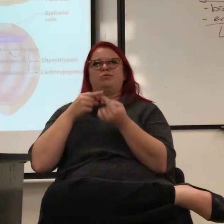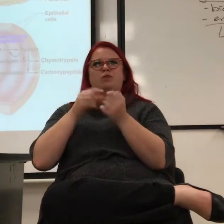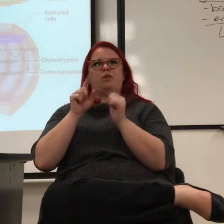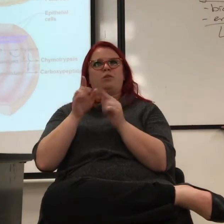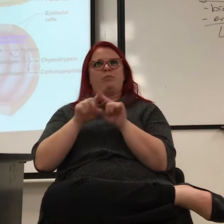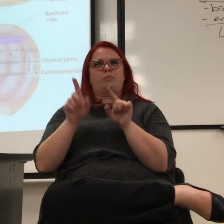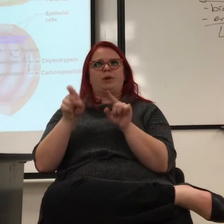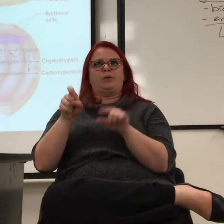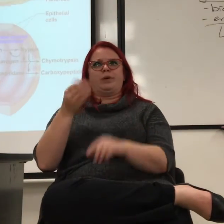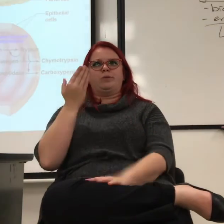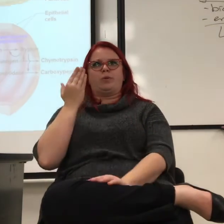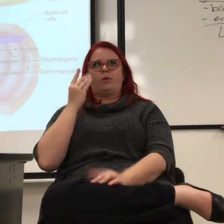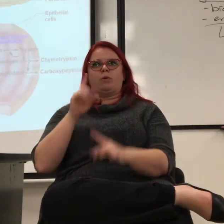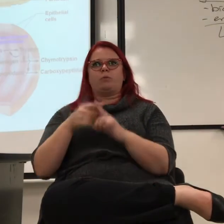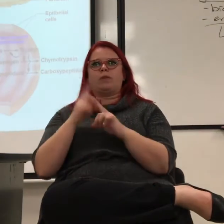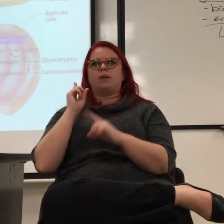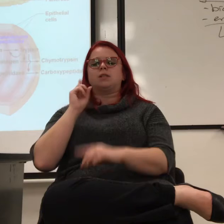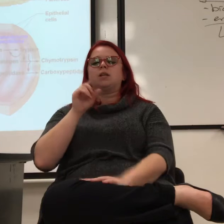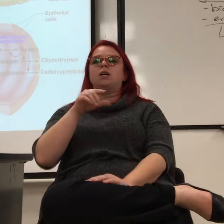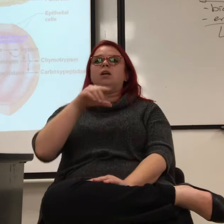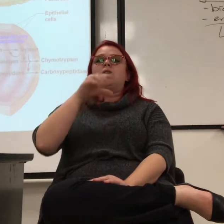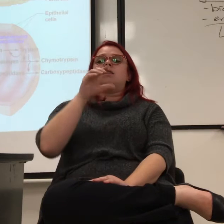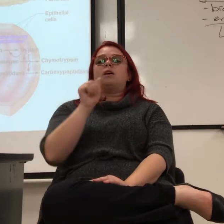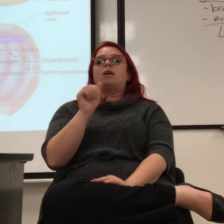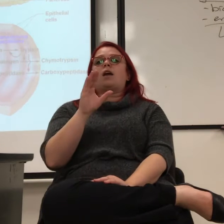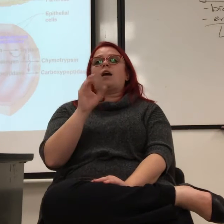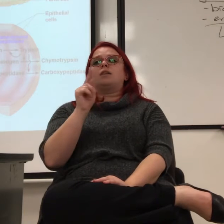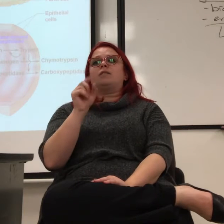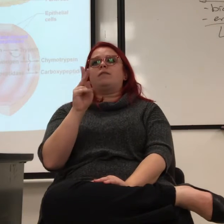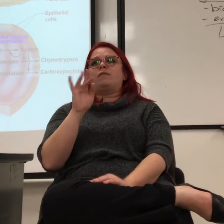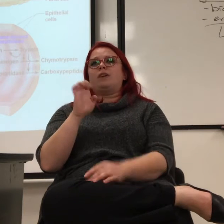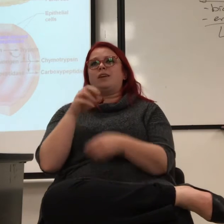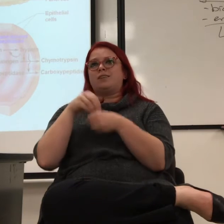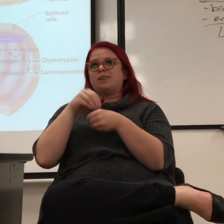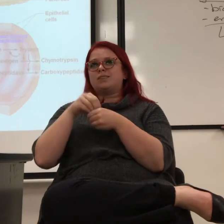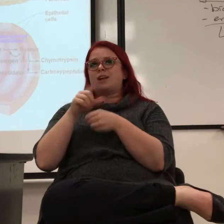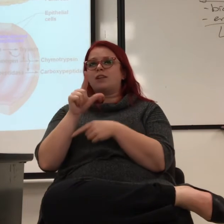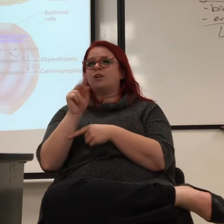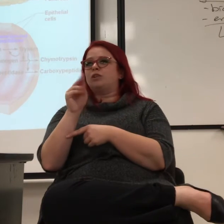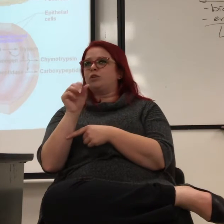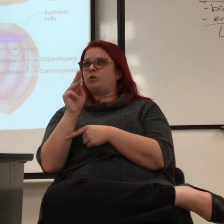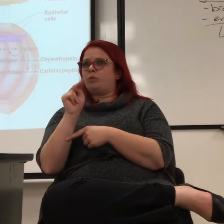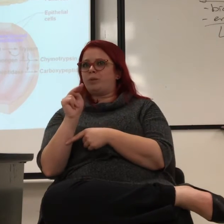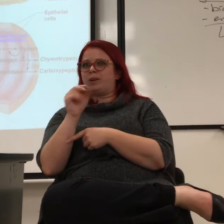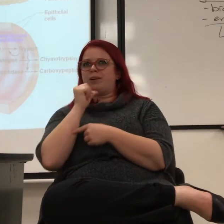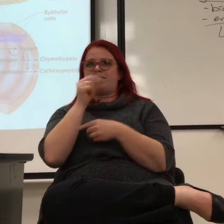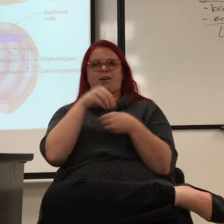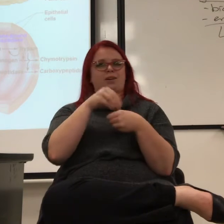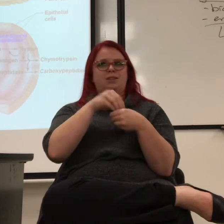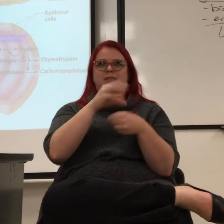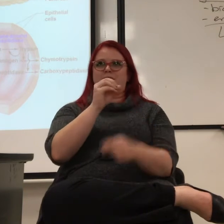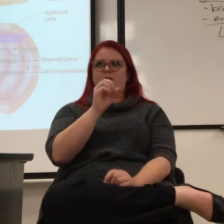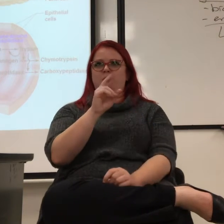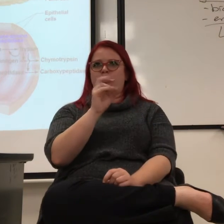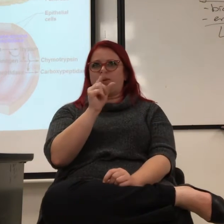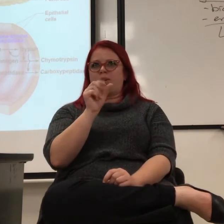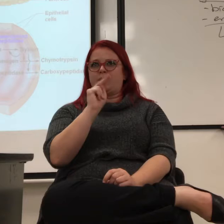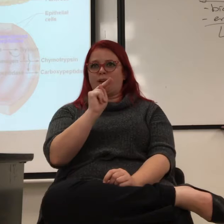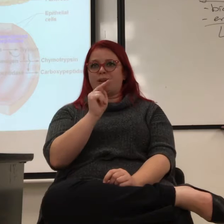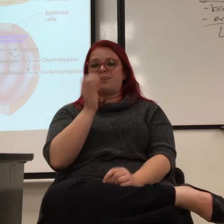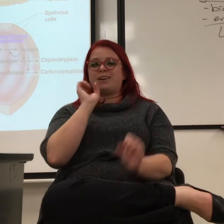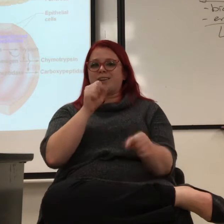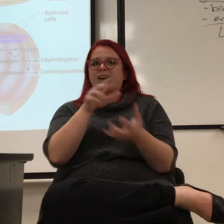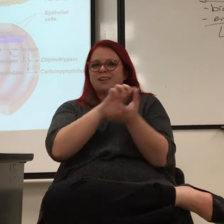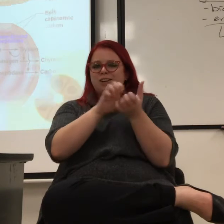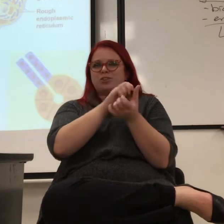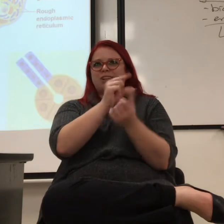activate in the lumen. Don't activate in the organ. You'll auto-digest. That's another thing to take away. Prevent